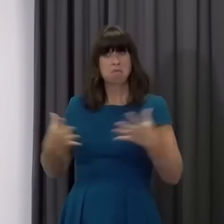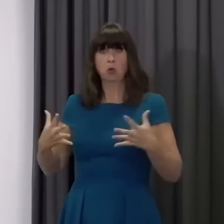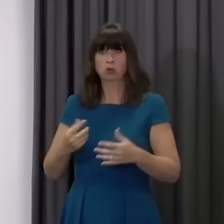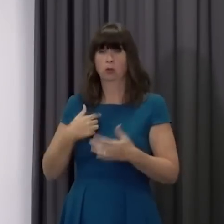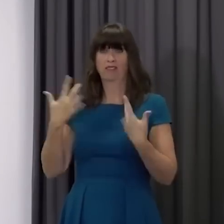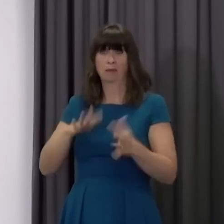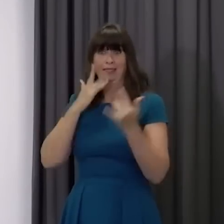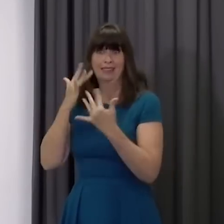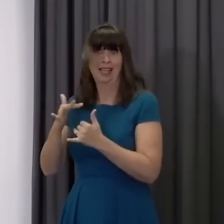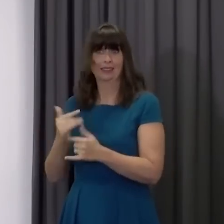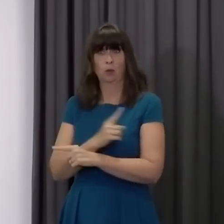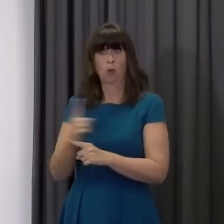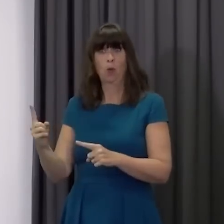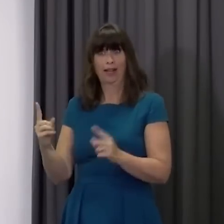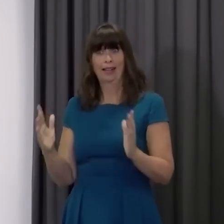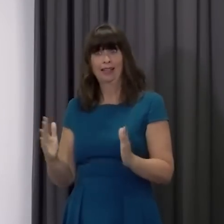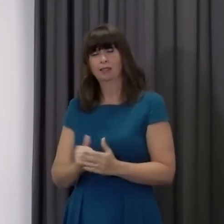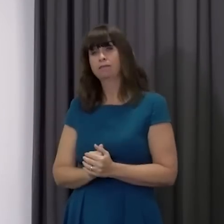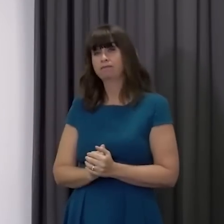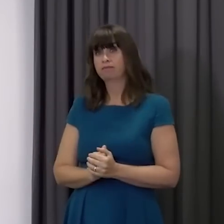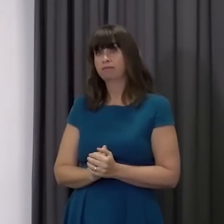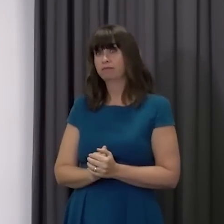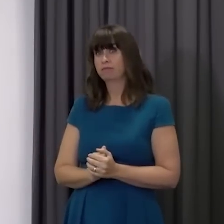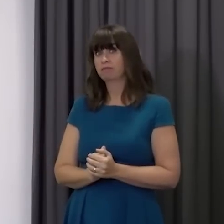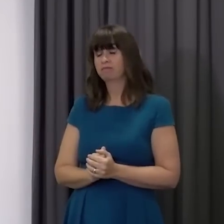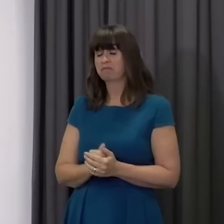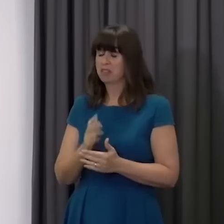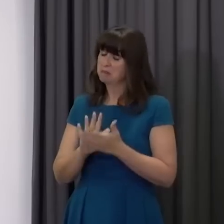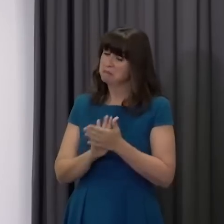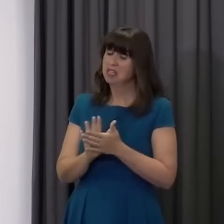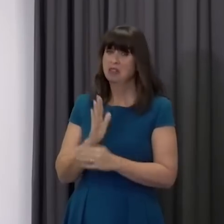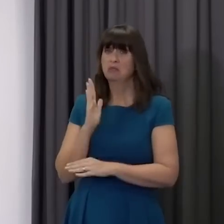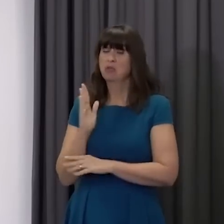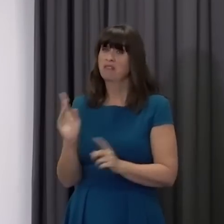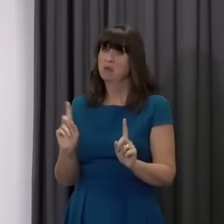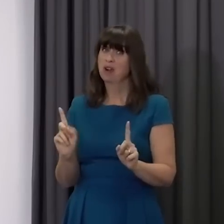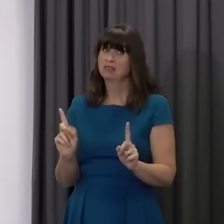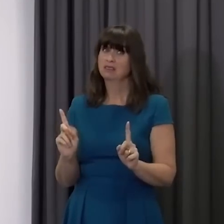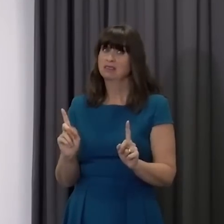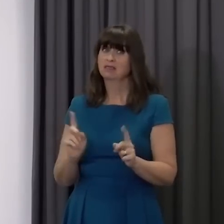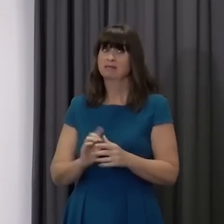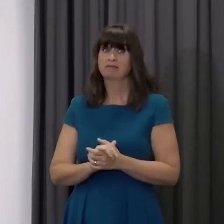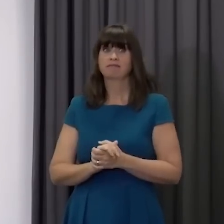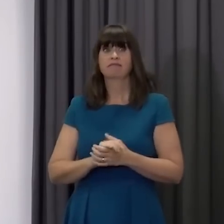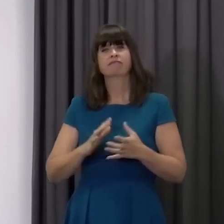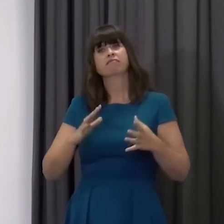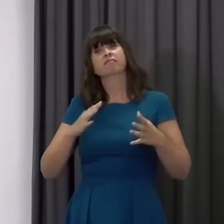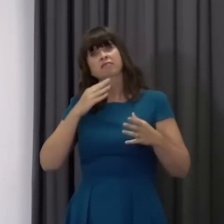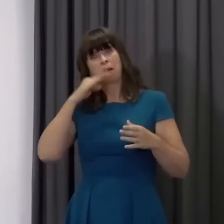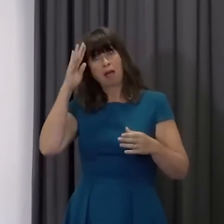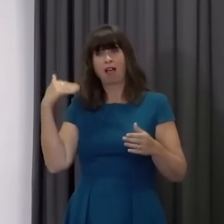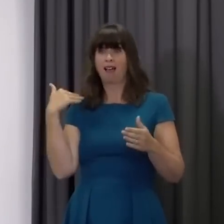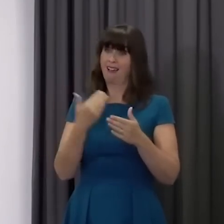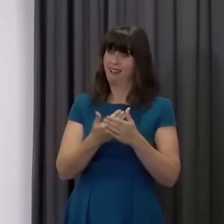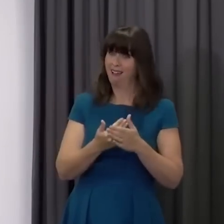week. But what all of this shows is that after a short couple of months respite over the summer,